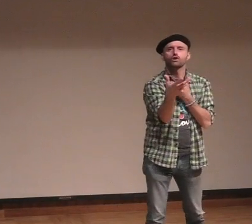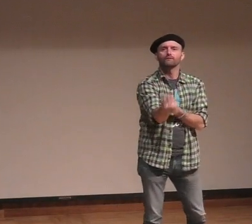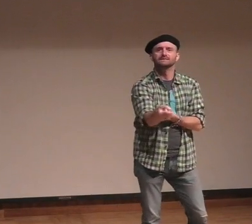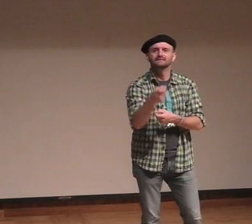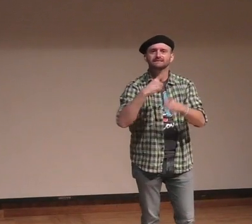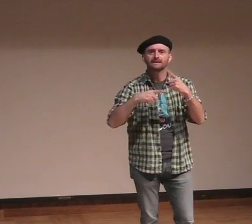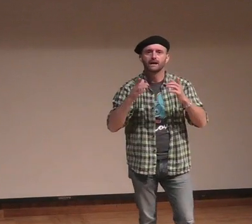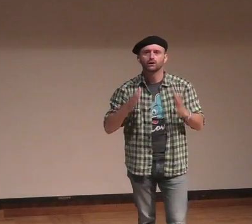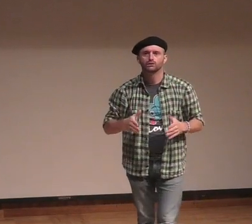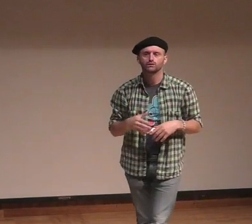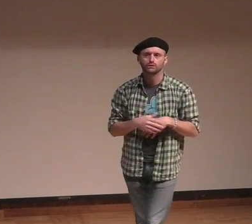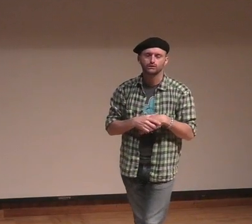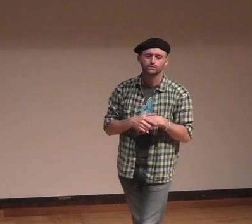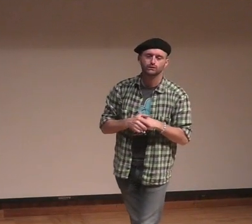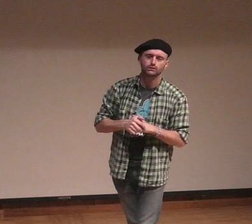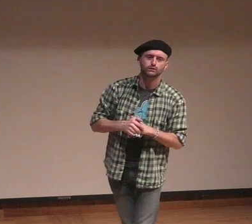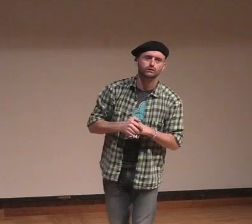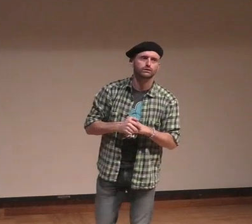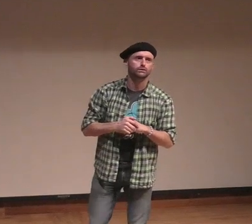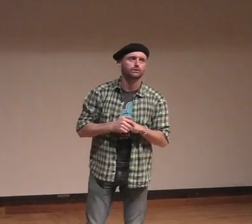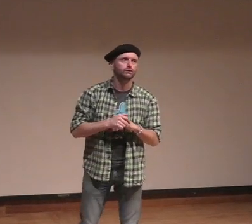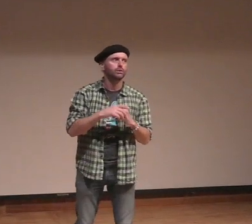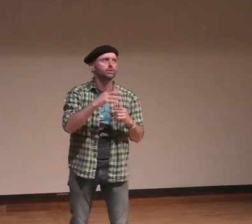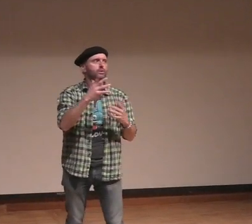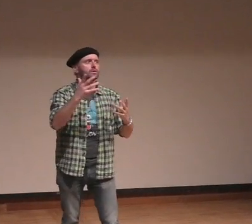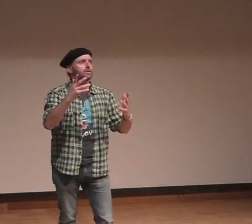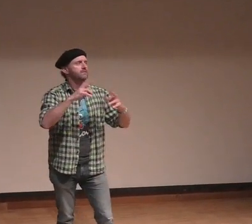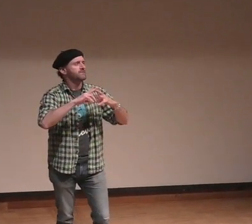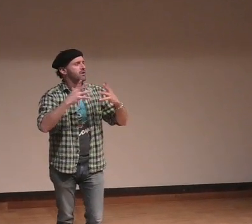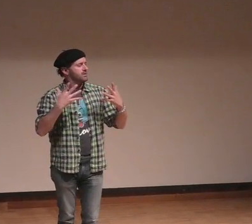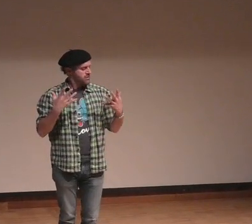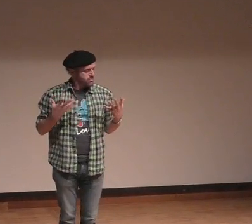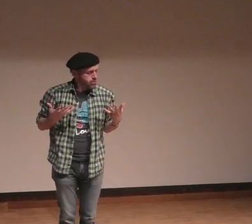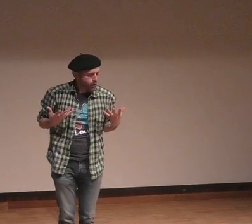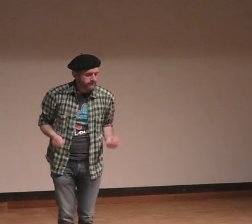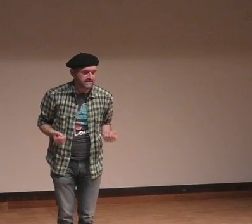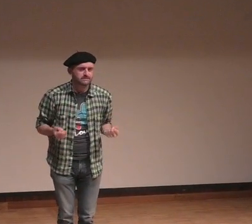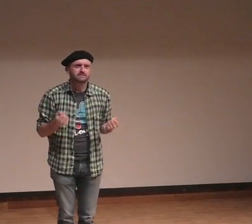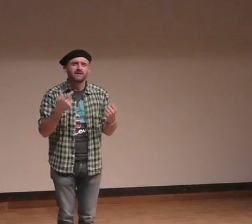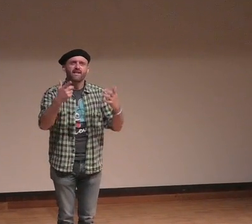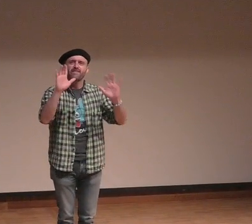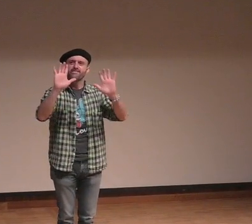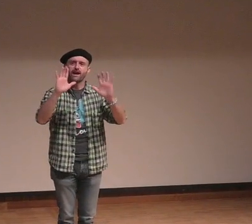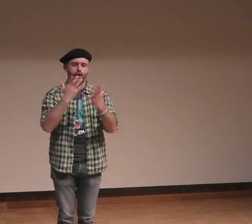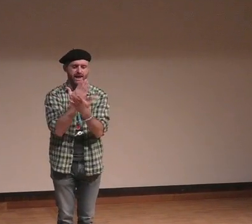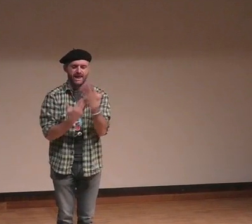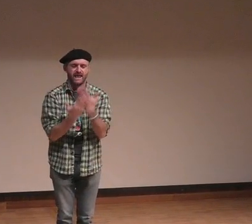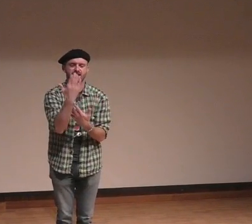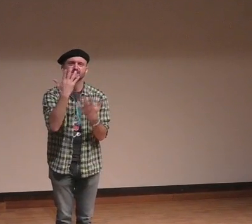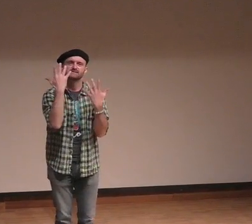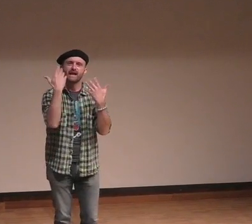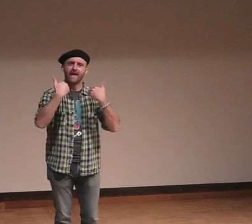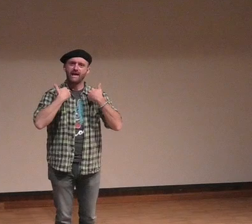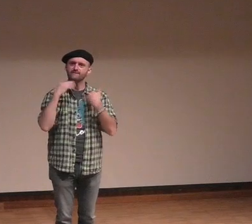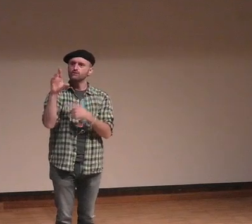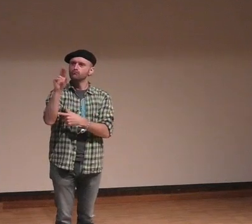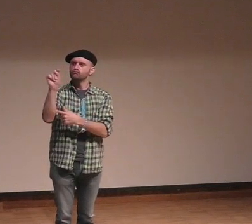The difference is confident signers, people who have confidence in their hands and